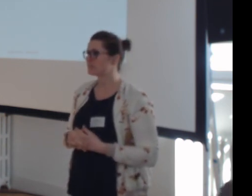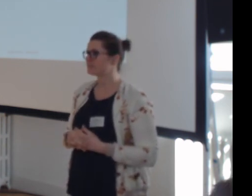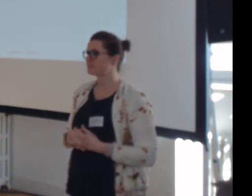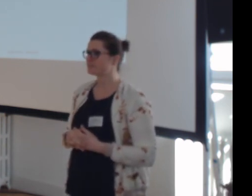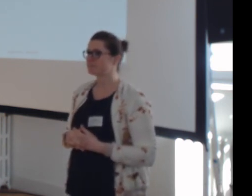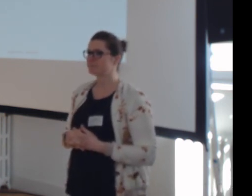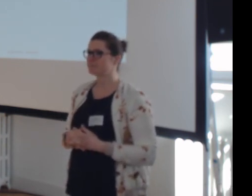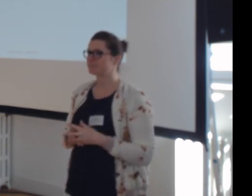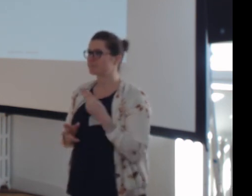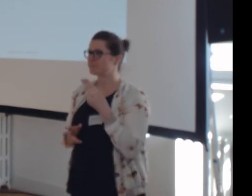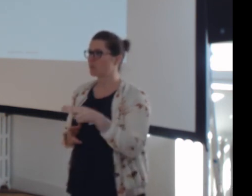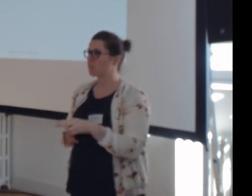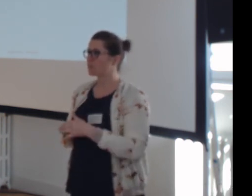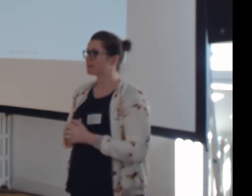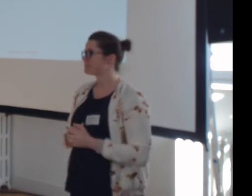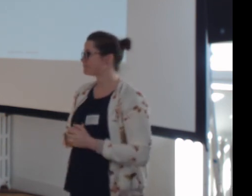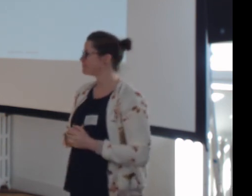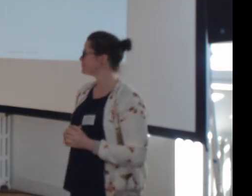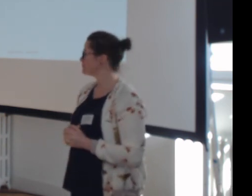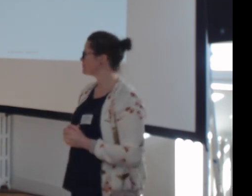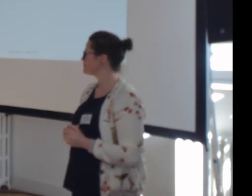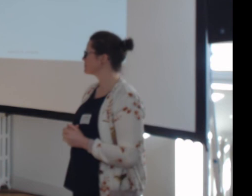No?